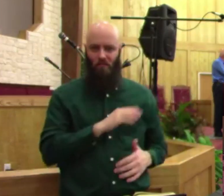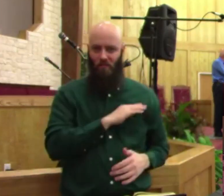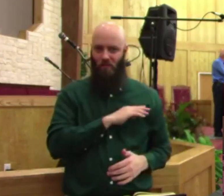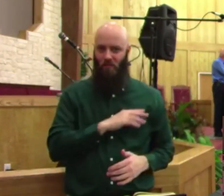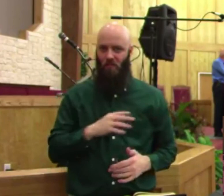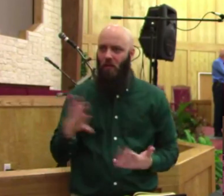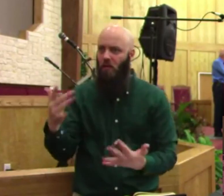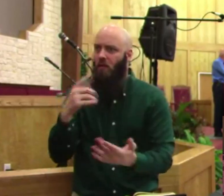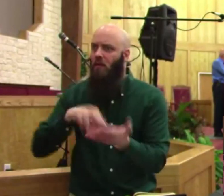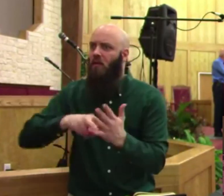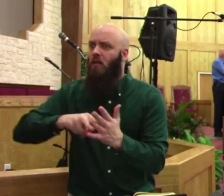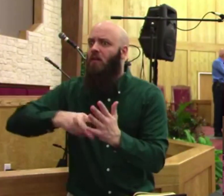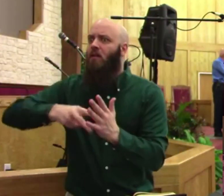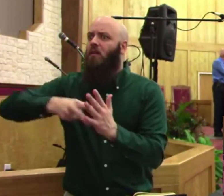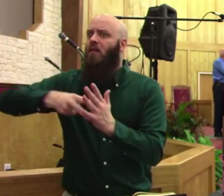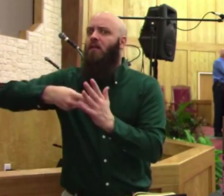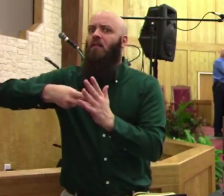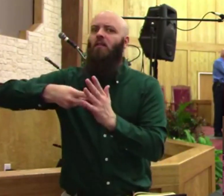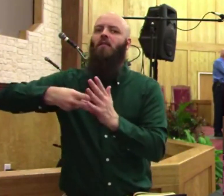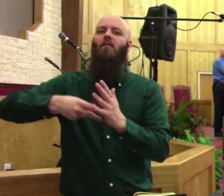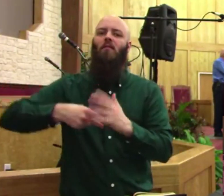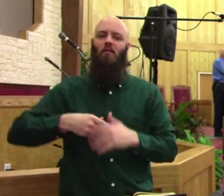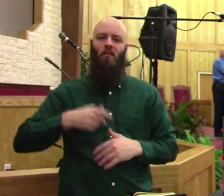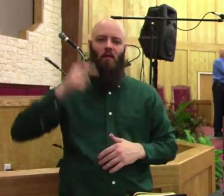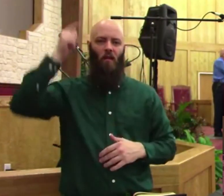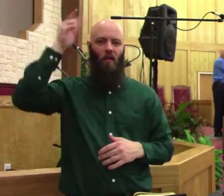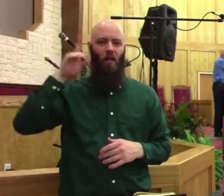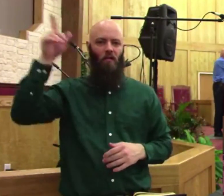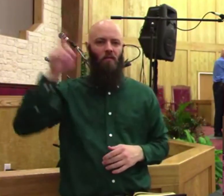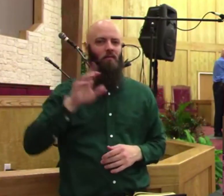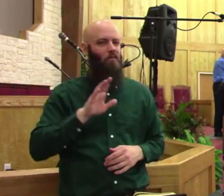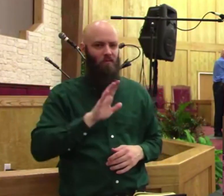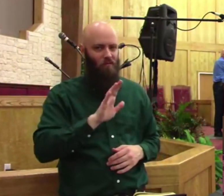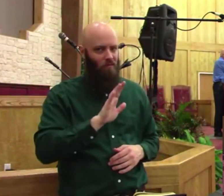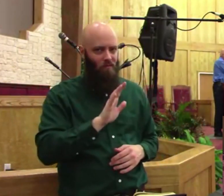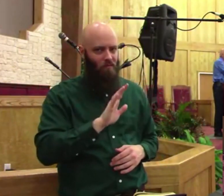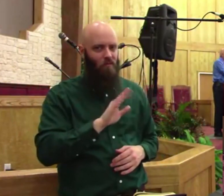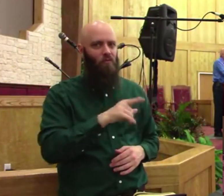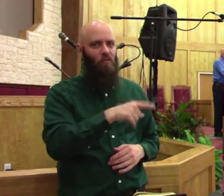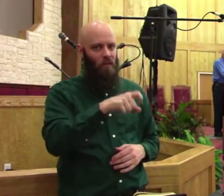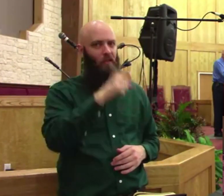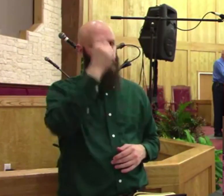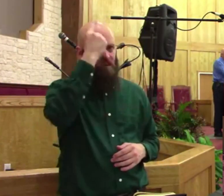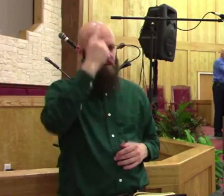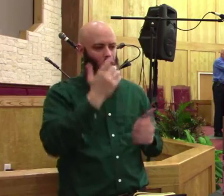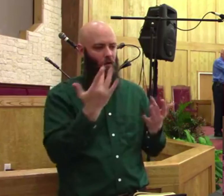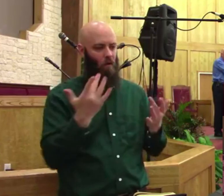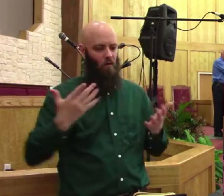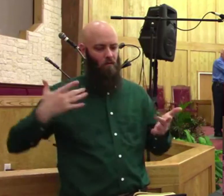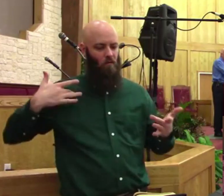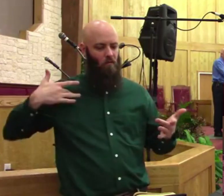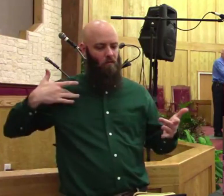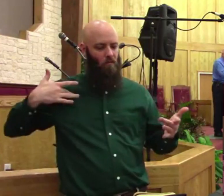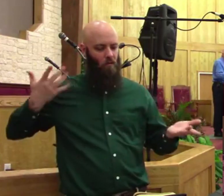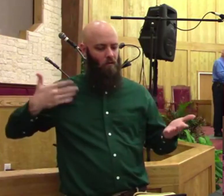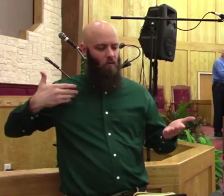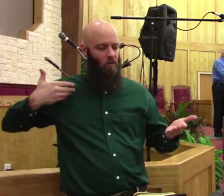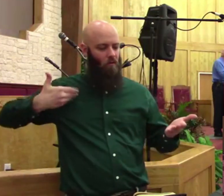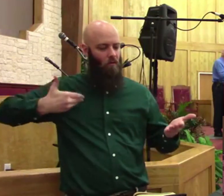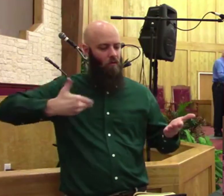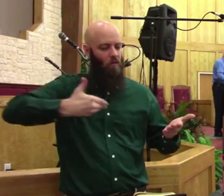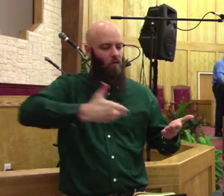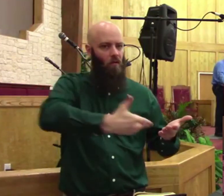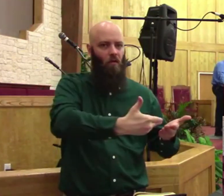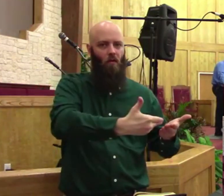and God knows that he needs to know what put him in his predicament before the solution